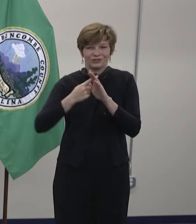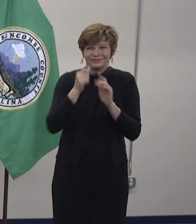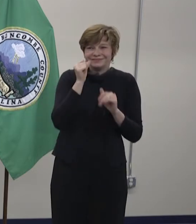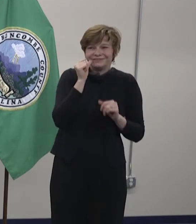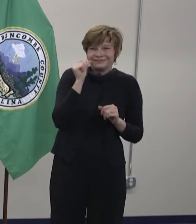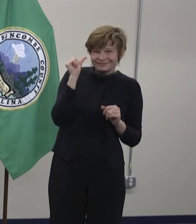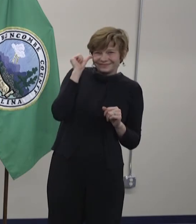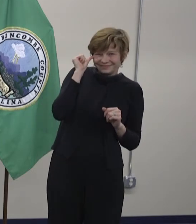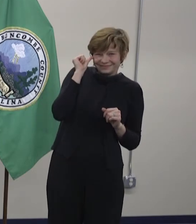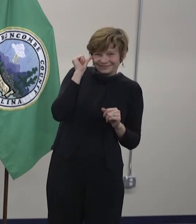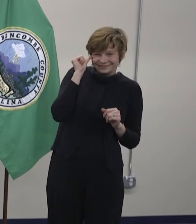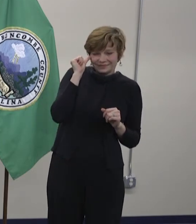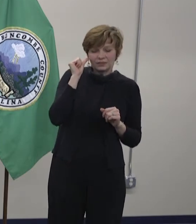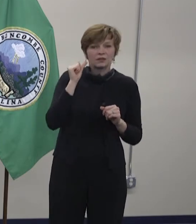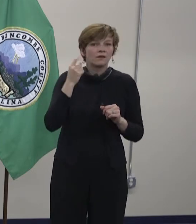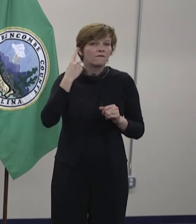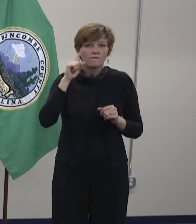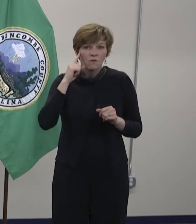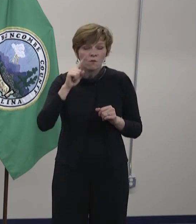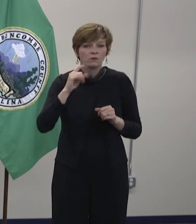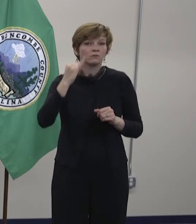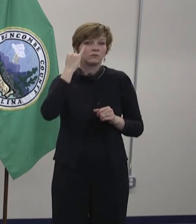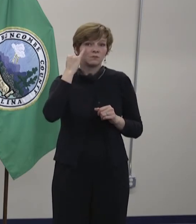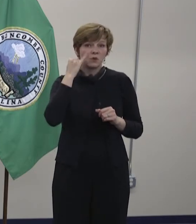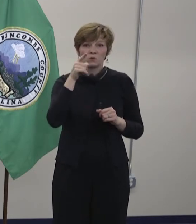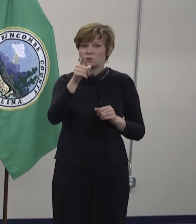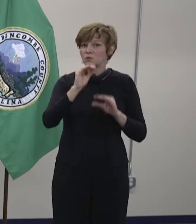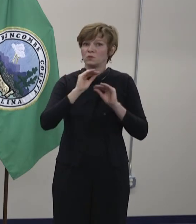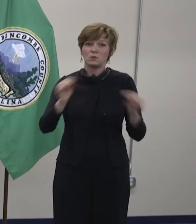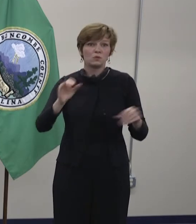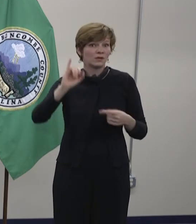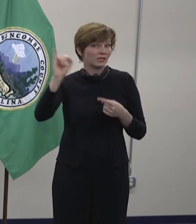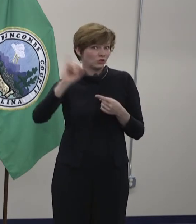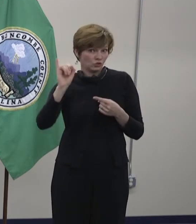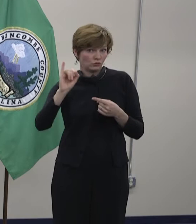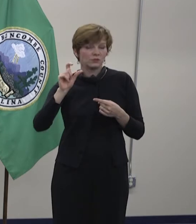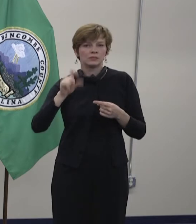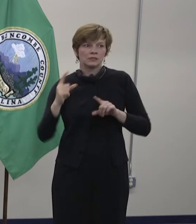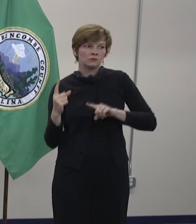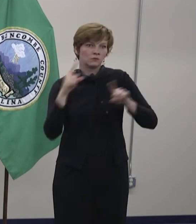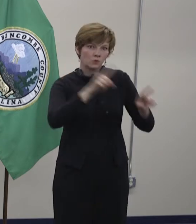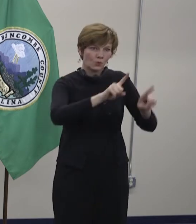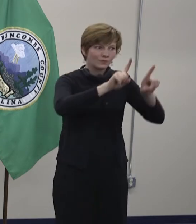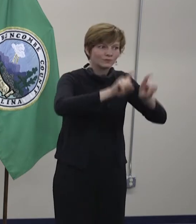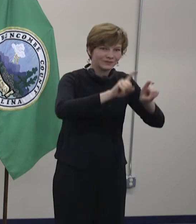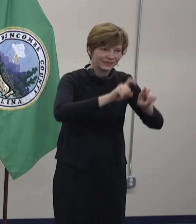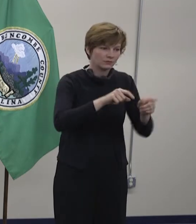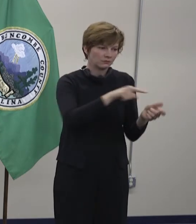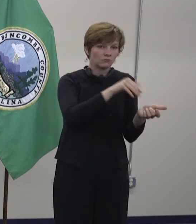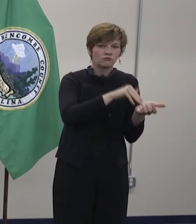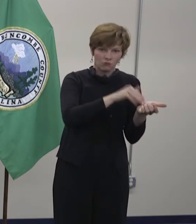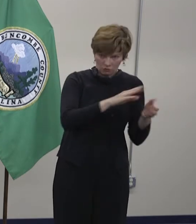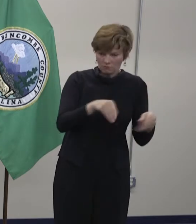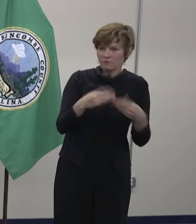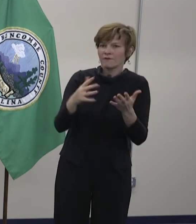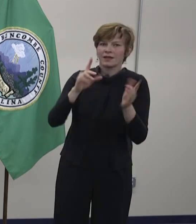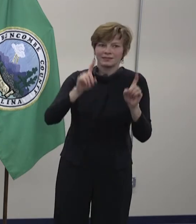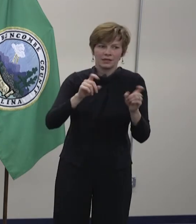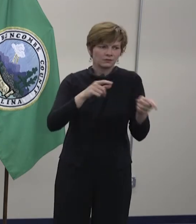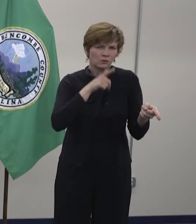This will reimburse Medicaid providers for costs associated with COVID-19 testing of people without insurance.